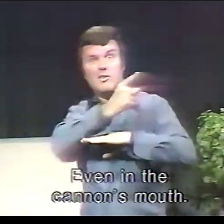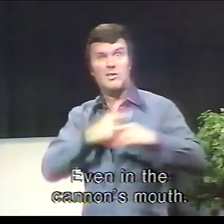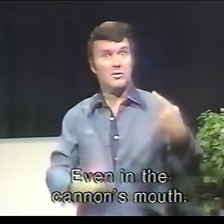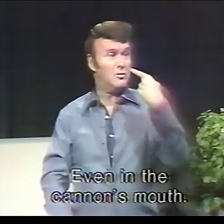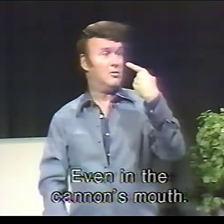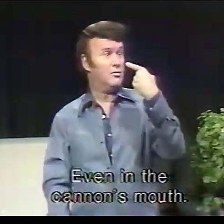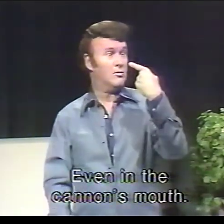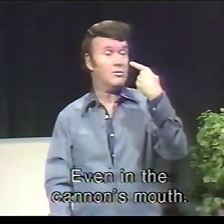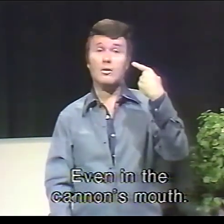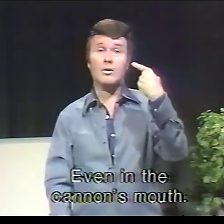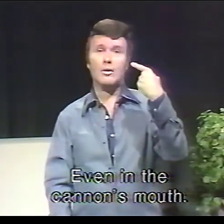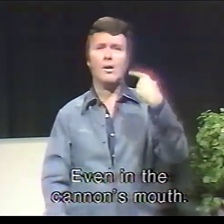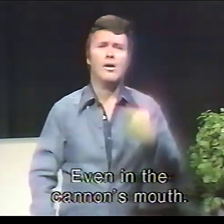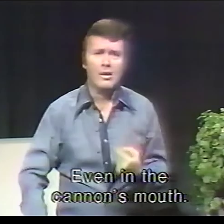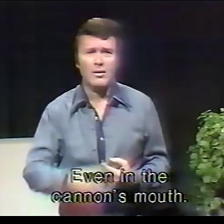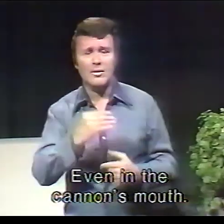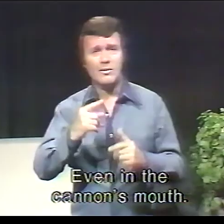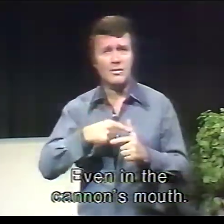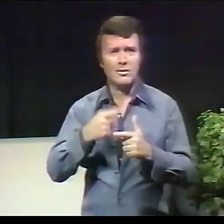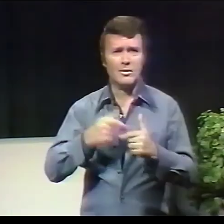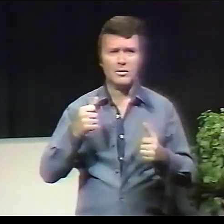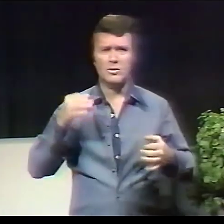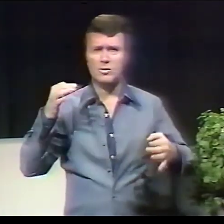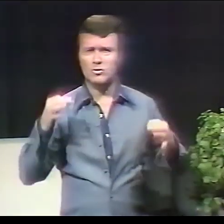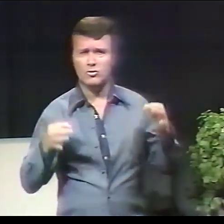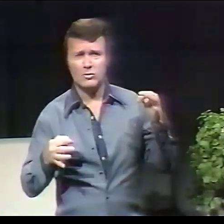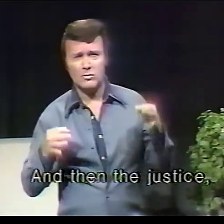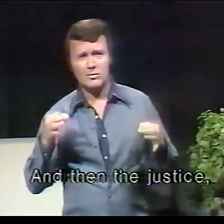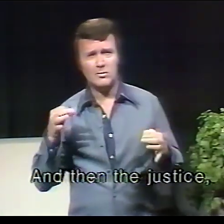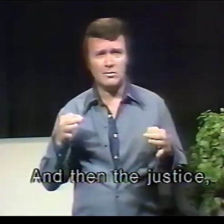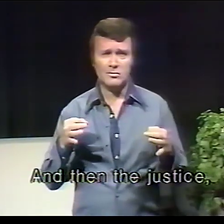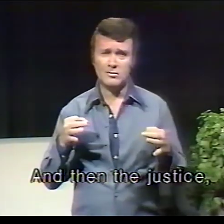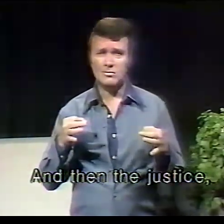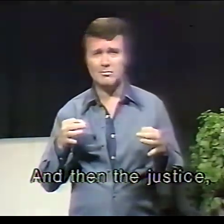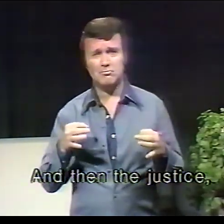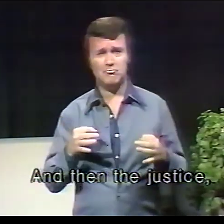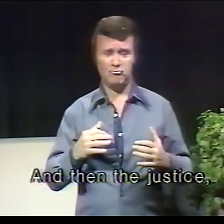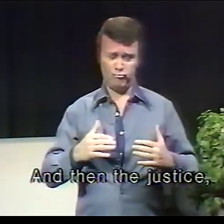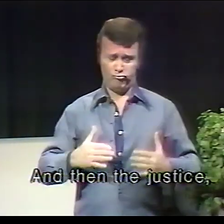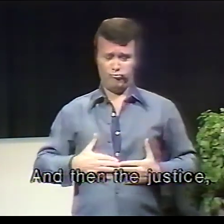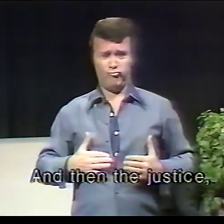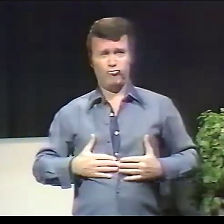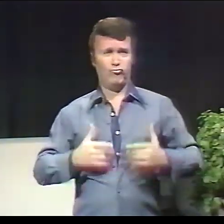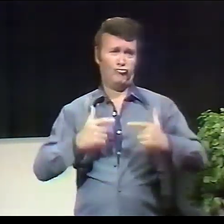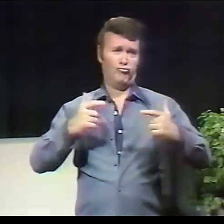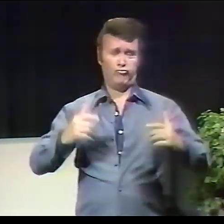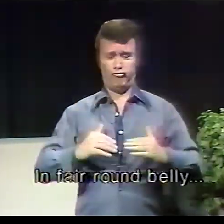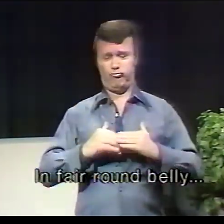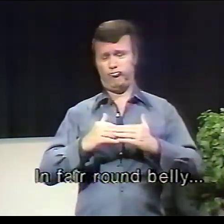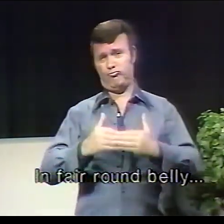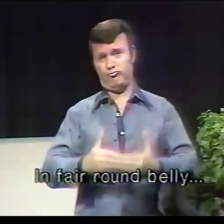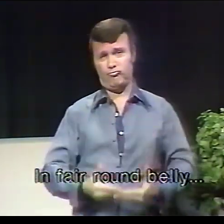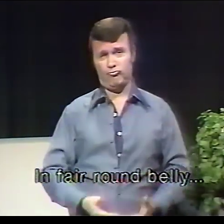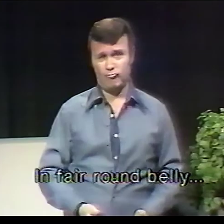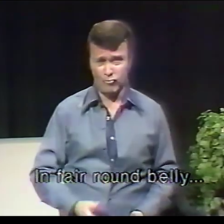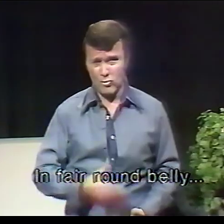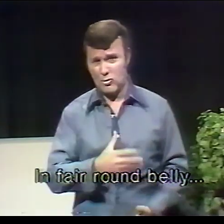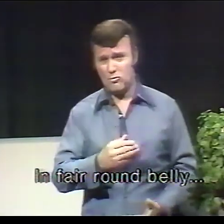even in the cannon's mouth. And then the justice, in fair round